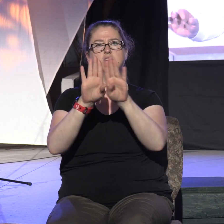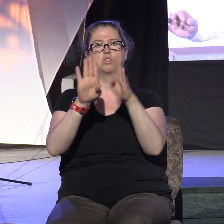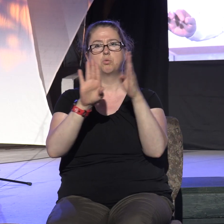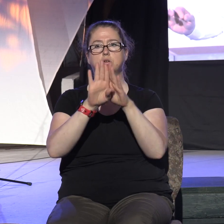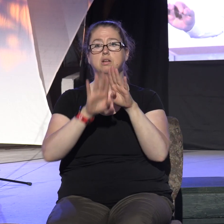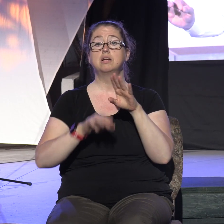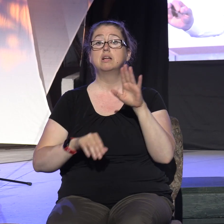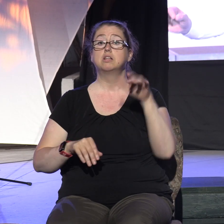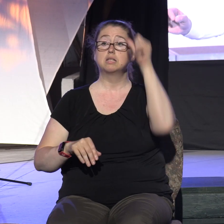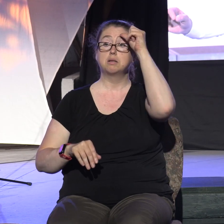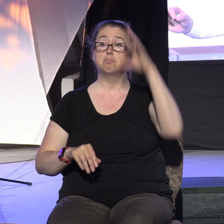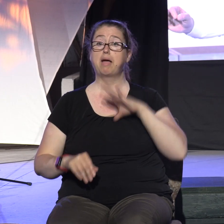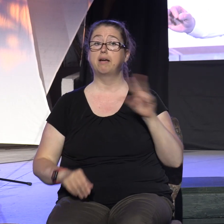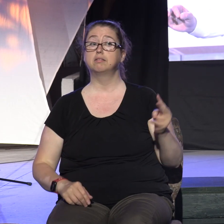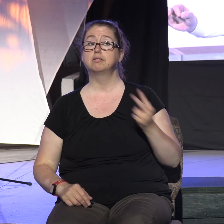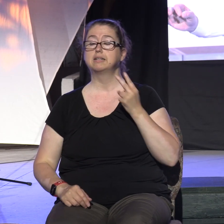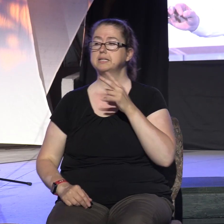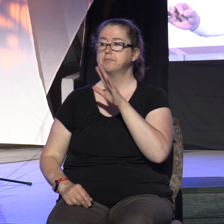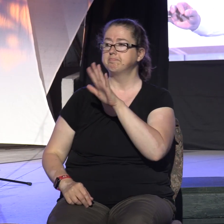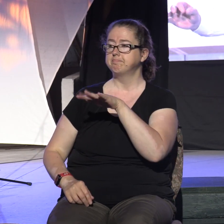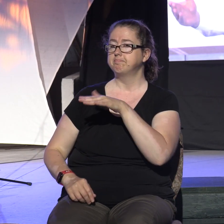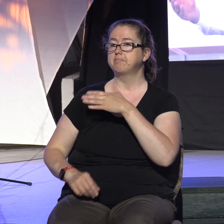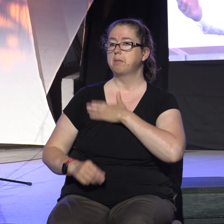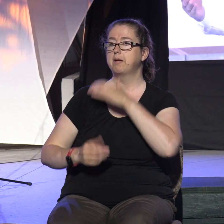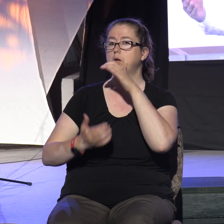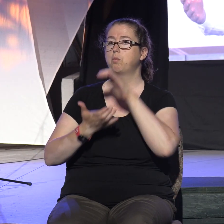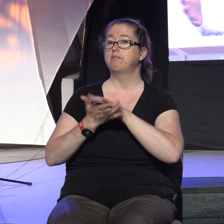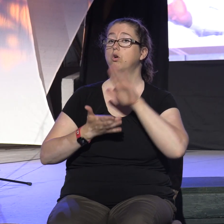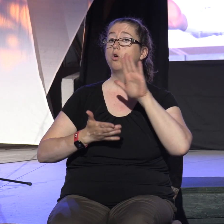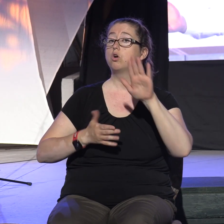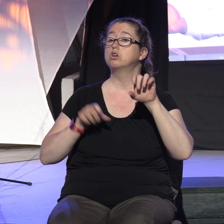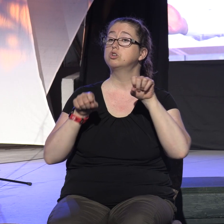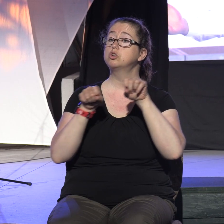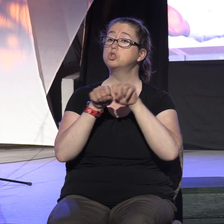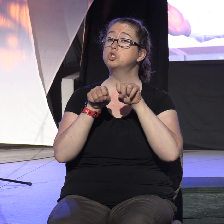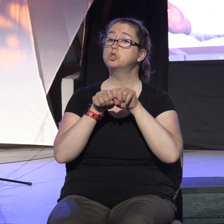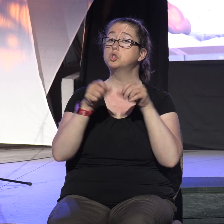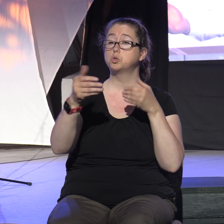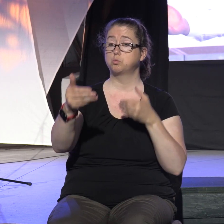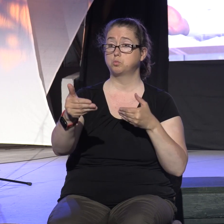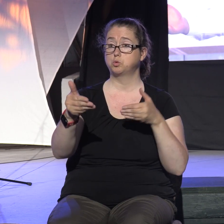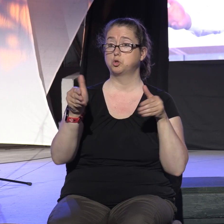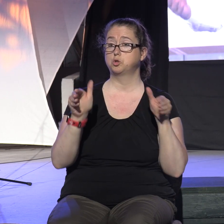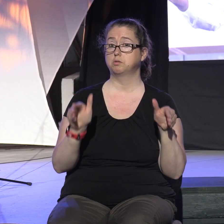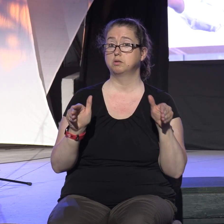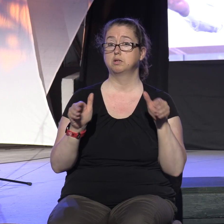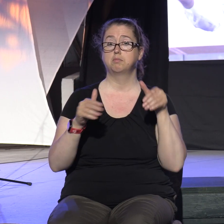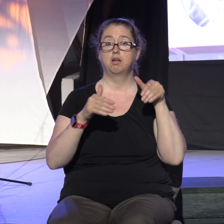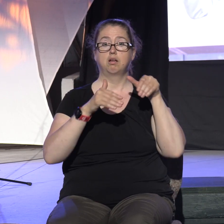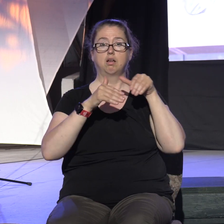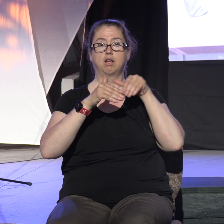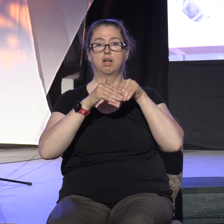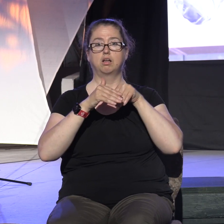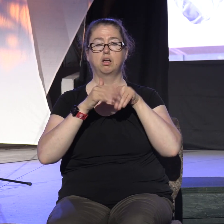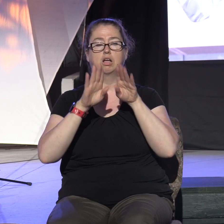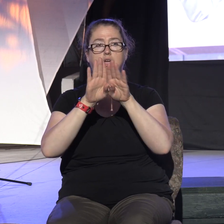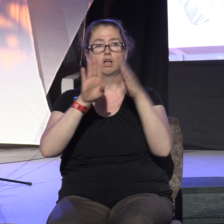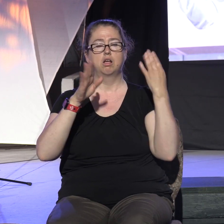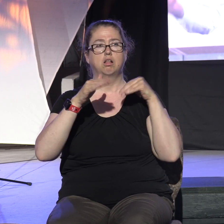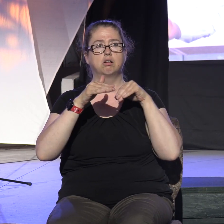of books, boxes of shoes. They had ladders in there to get up in the